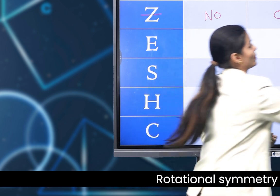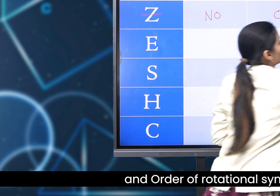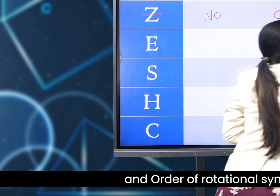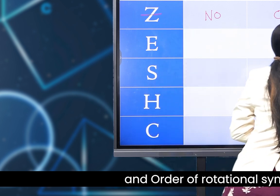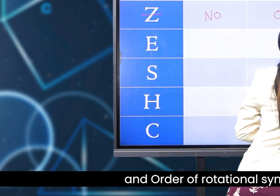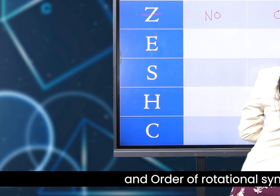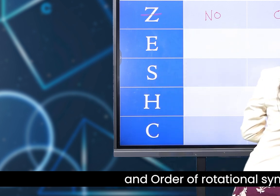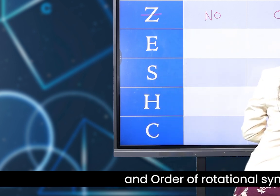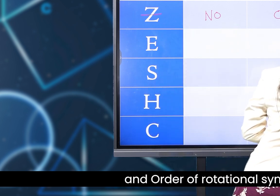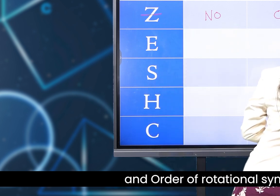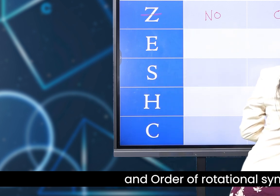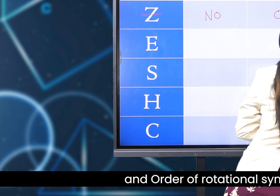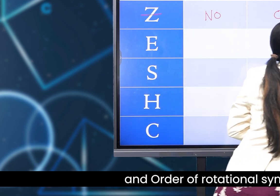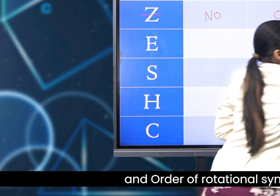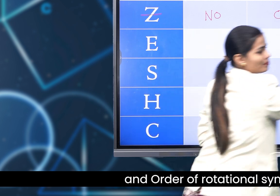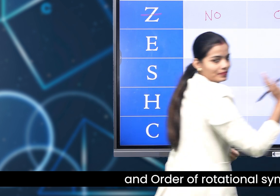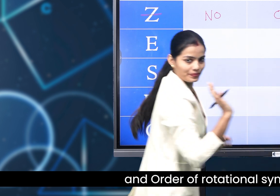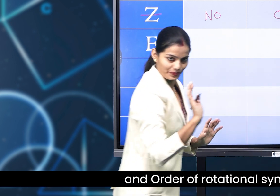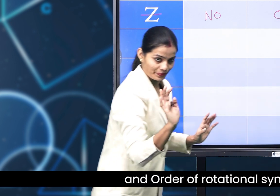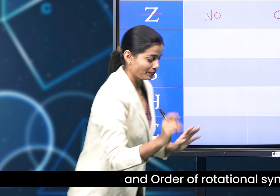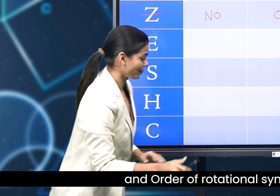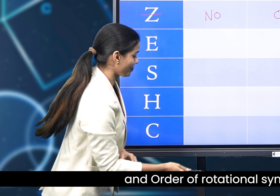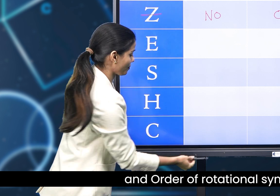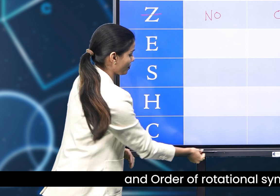and order of rotational symmetry is 2.